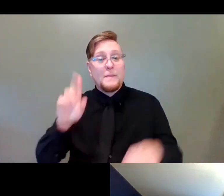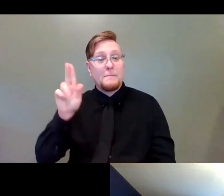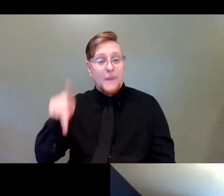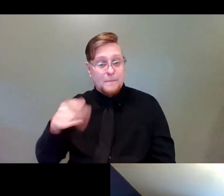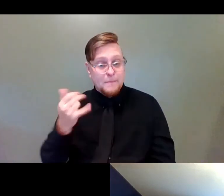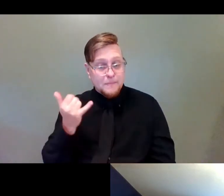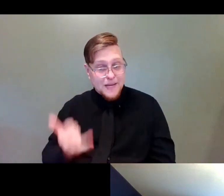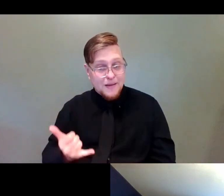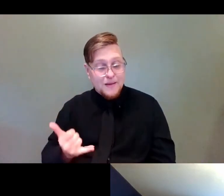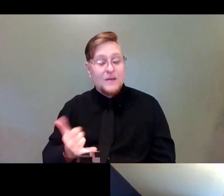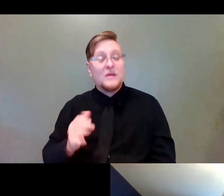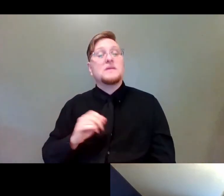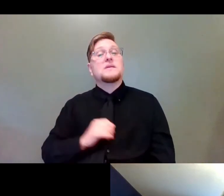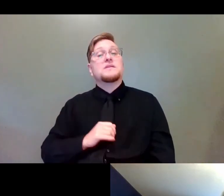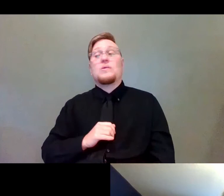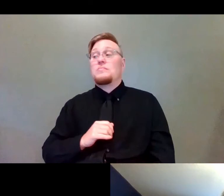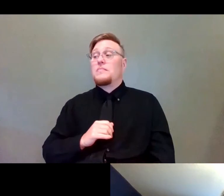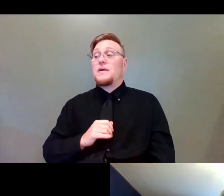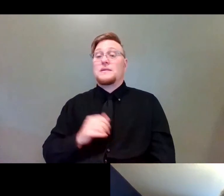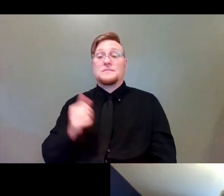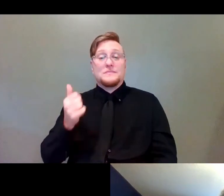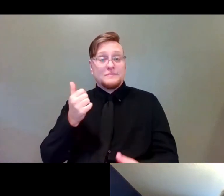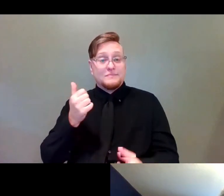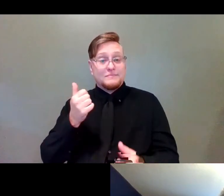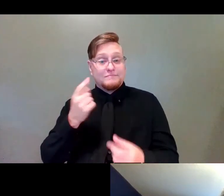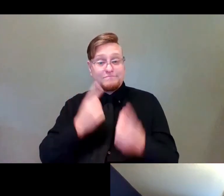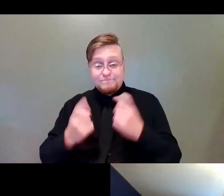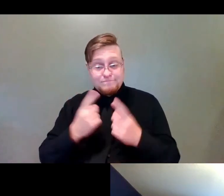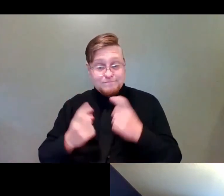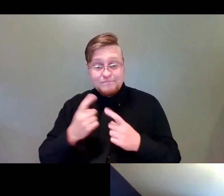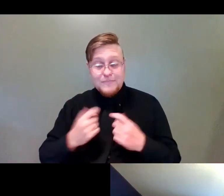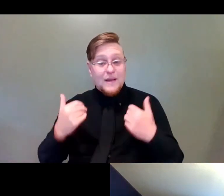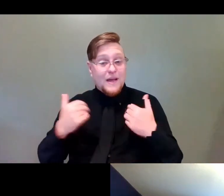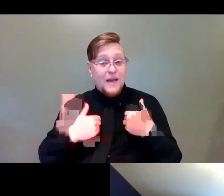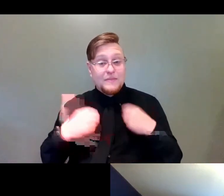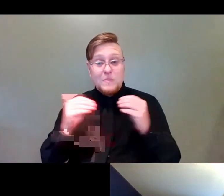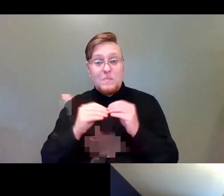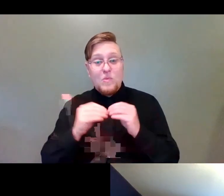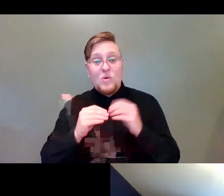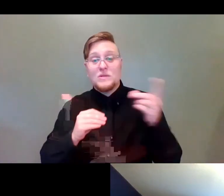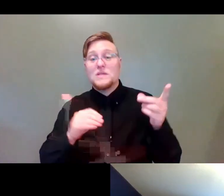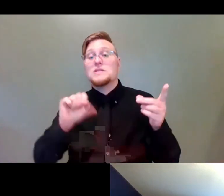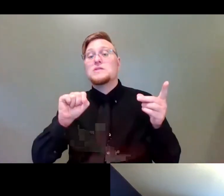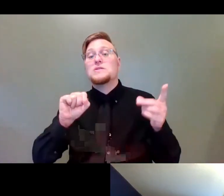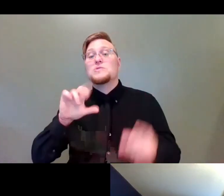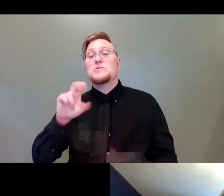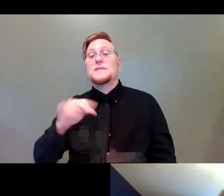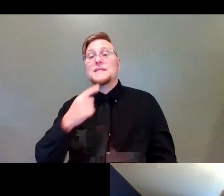Again, like Susan said, if you have any more questions for Susan, she's welcome to receiving emails and would love